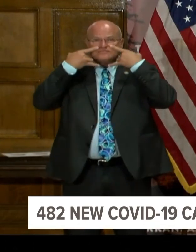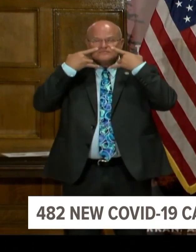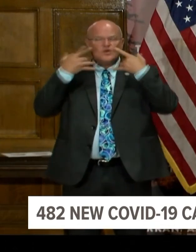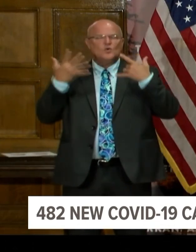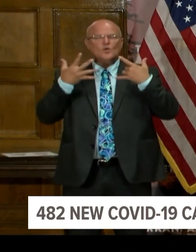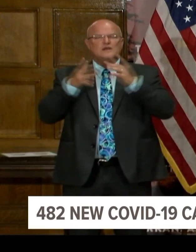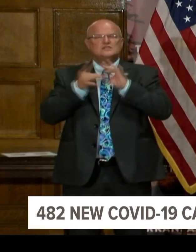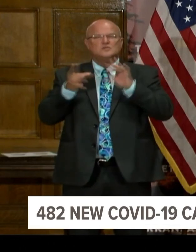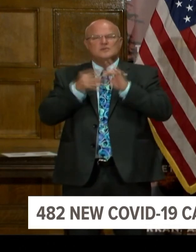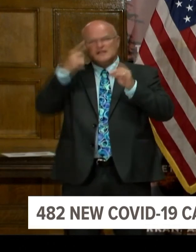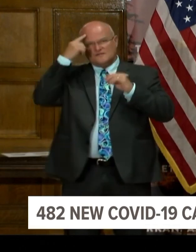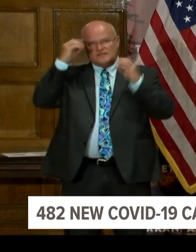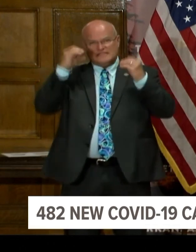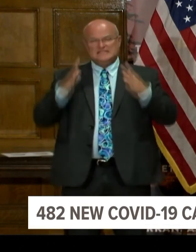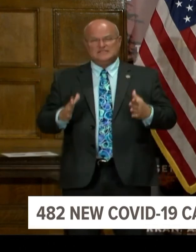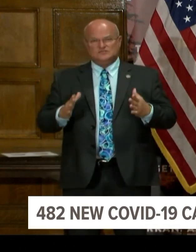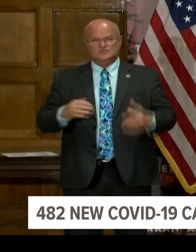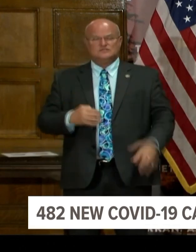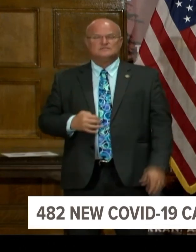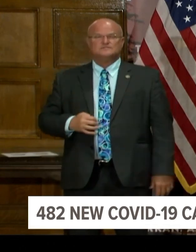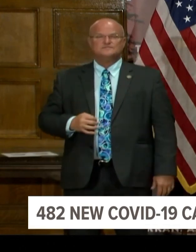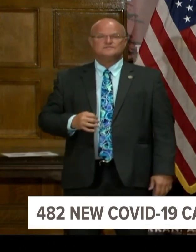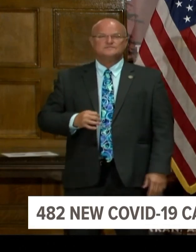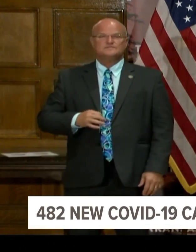what is your message to those teachers?